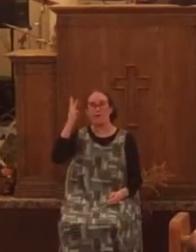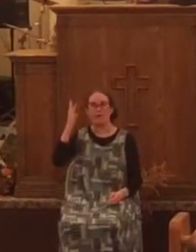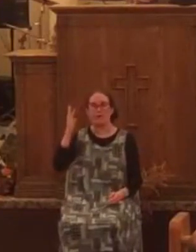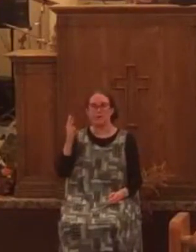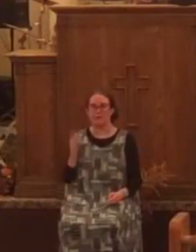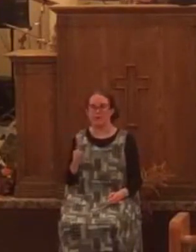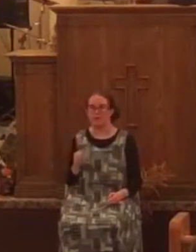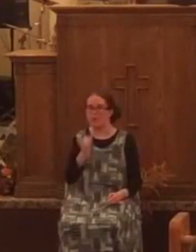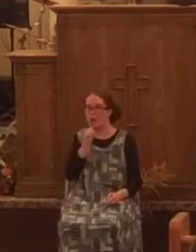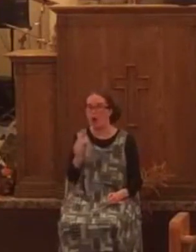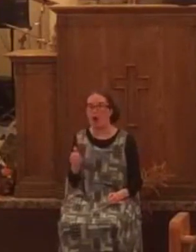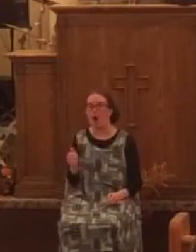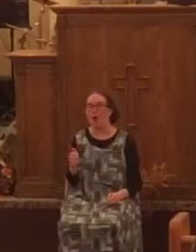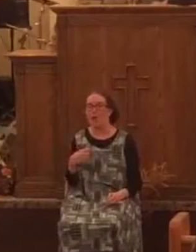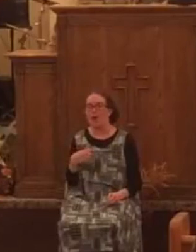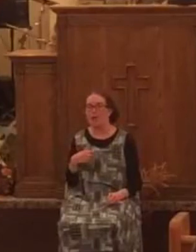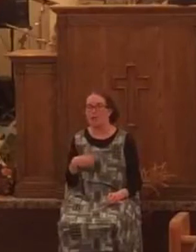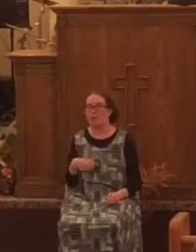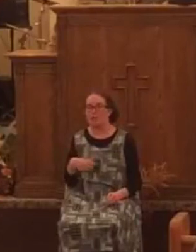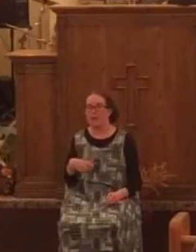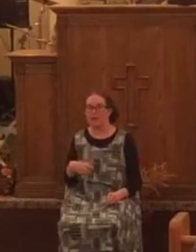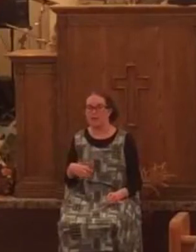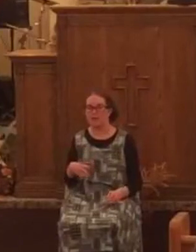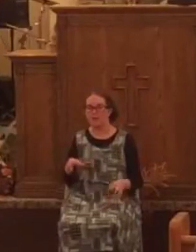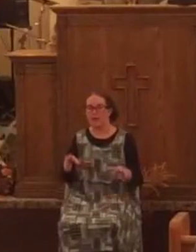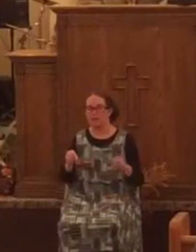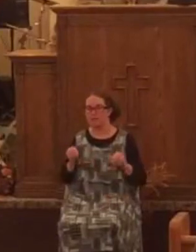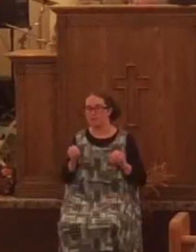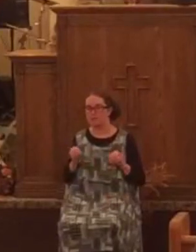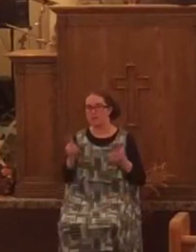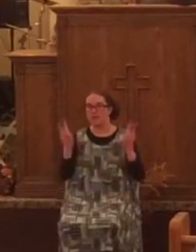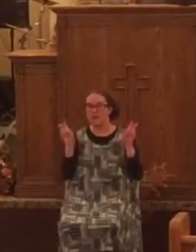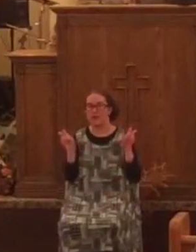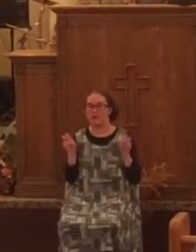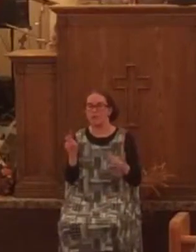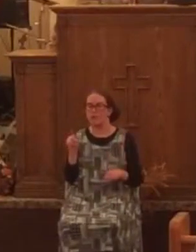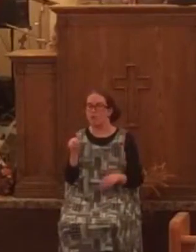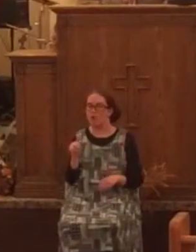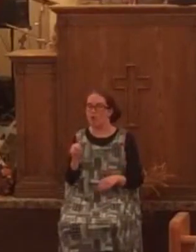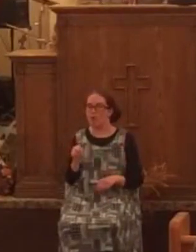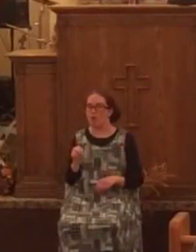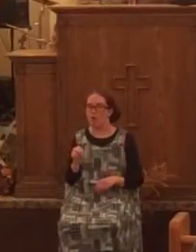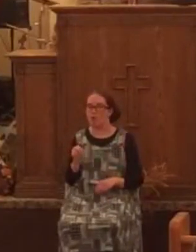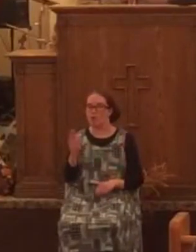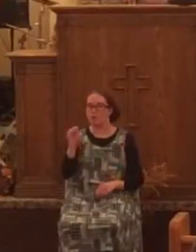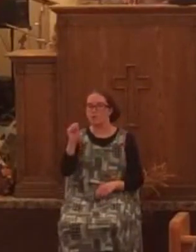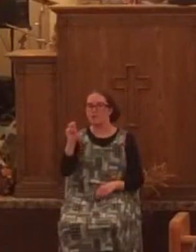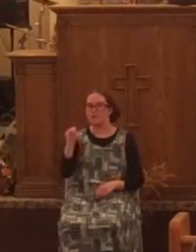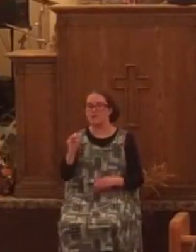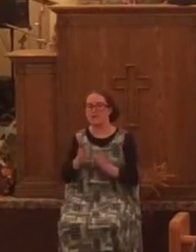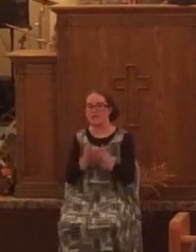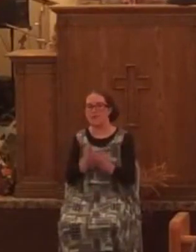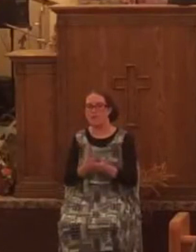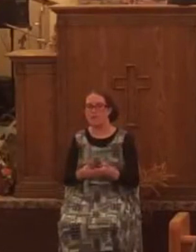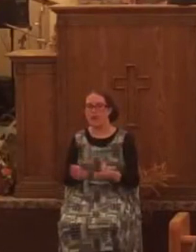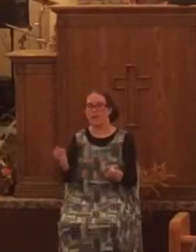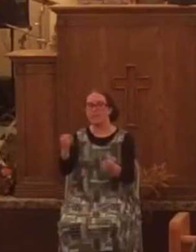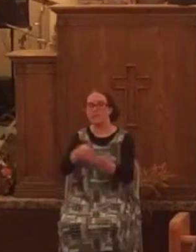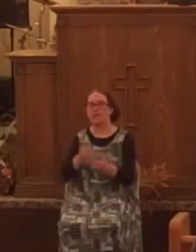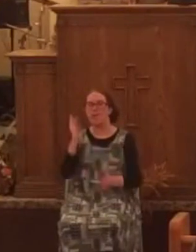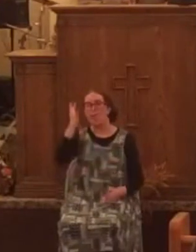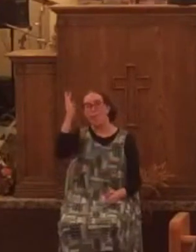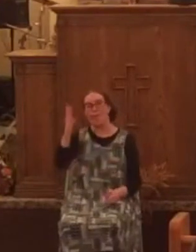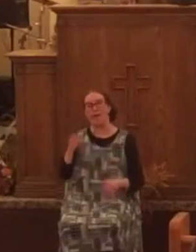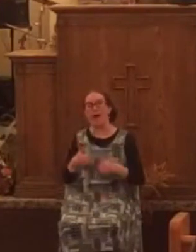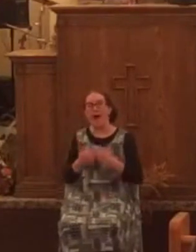Amen. Not that I would lay claim to perfection by no sense of the word. Right. Amen. But I have often wondered, how is